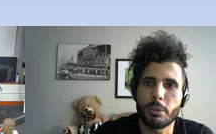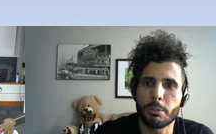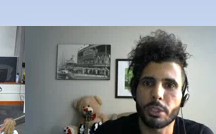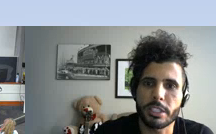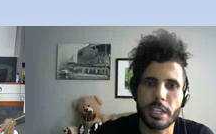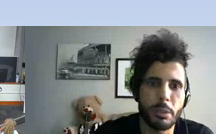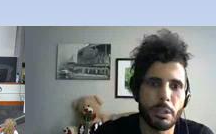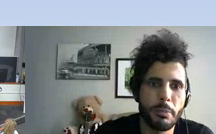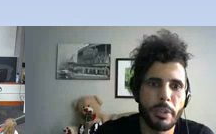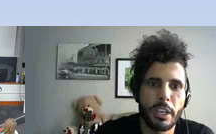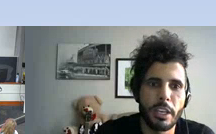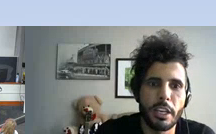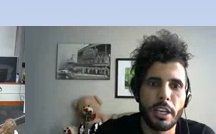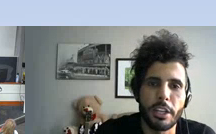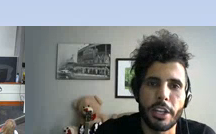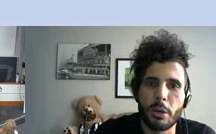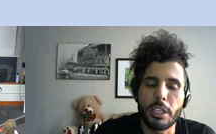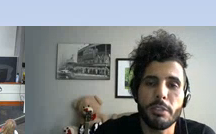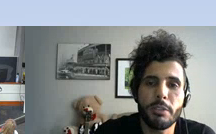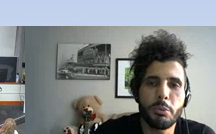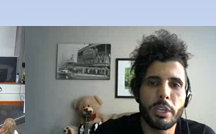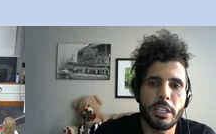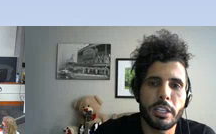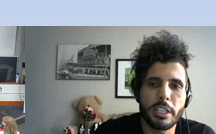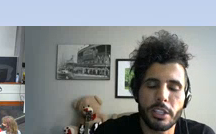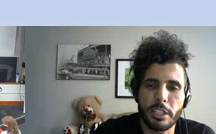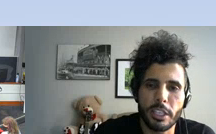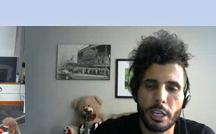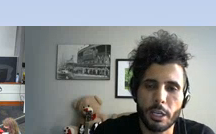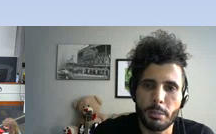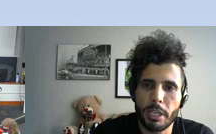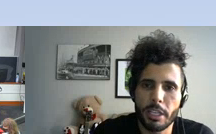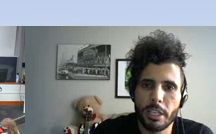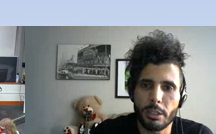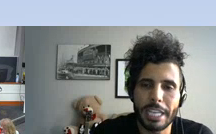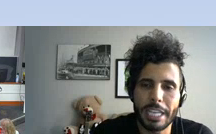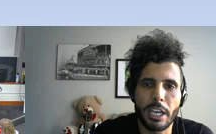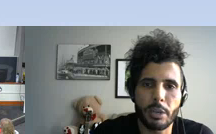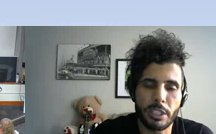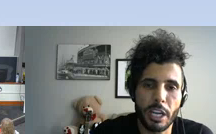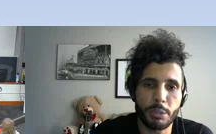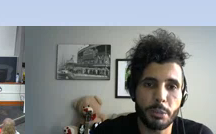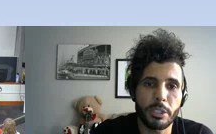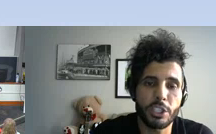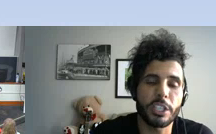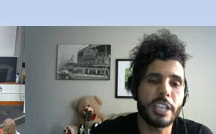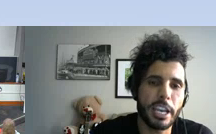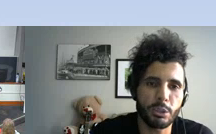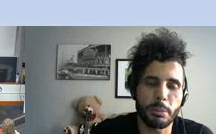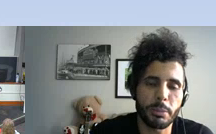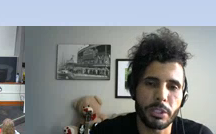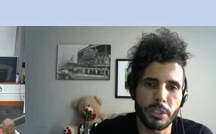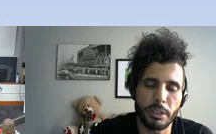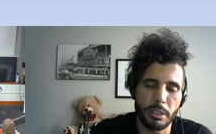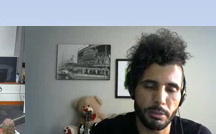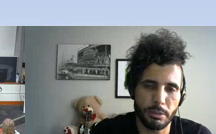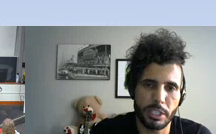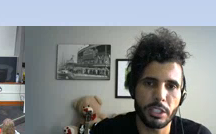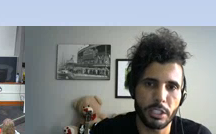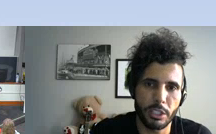One more example. Now, even when the head noun is in object position, it has to appear in the sentence